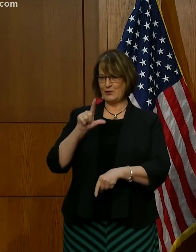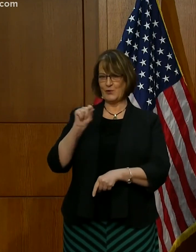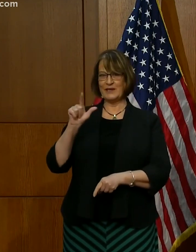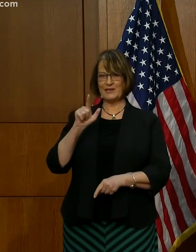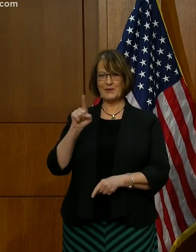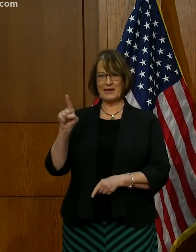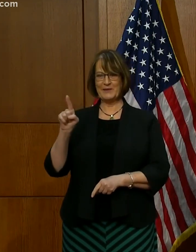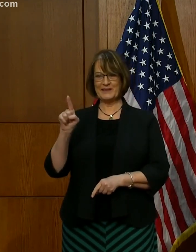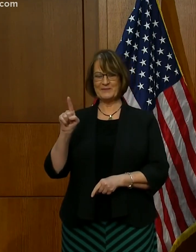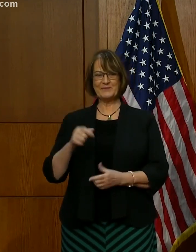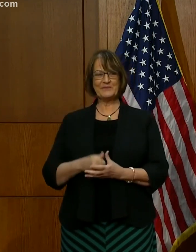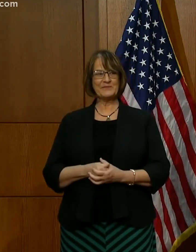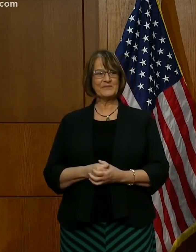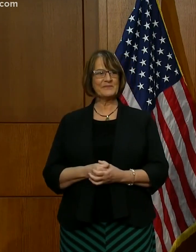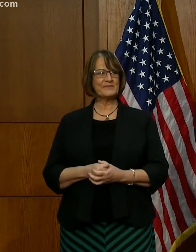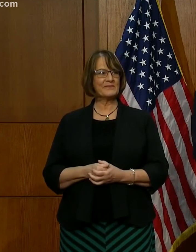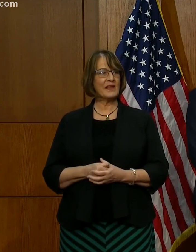It's